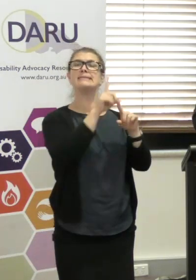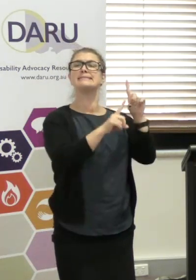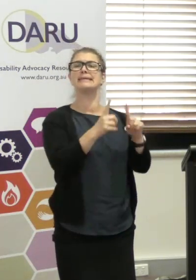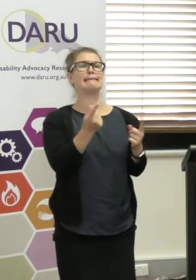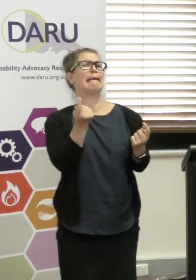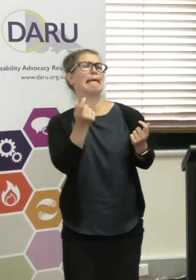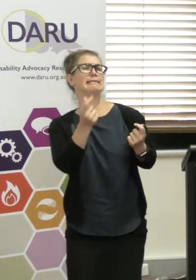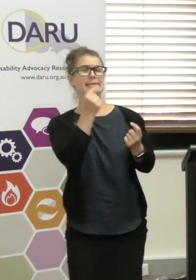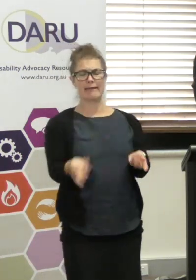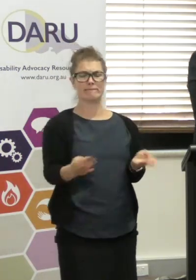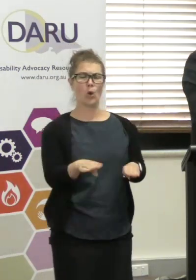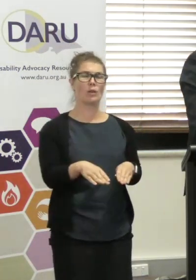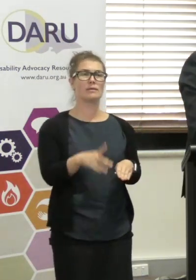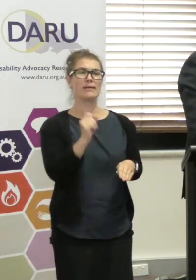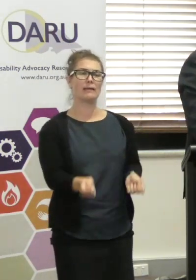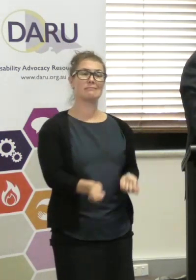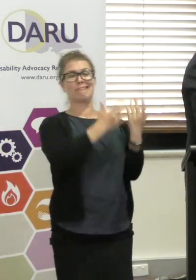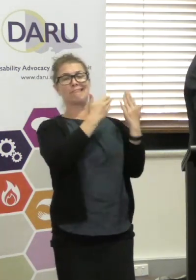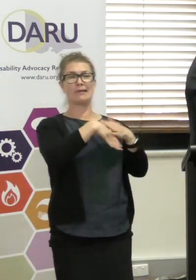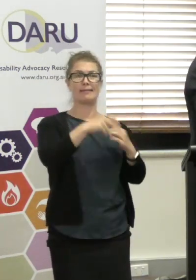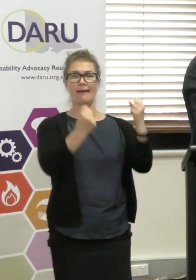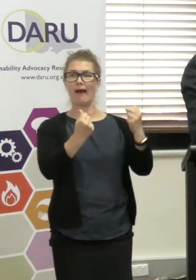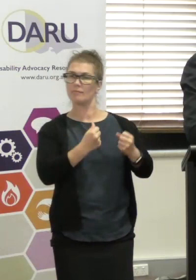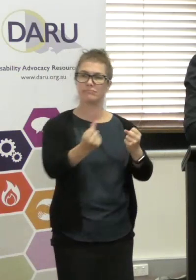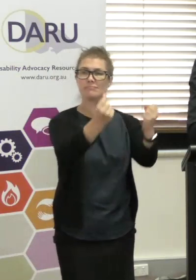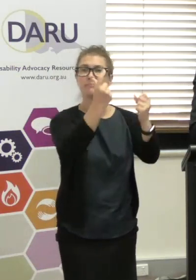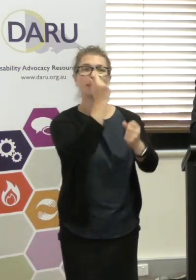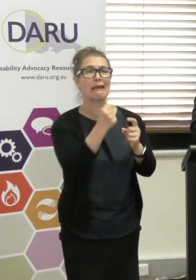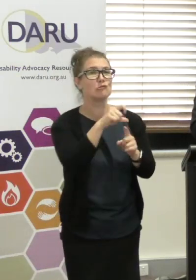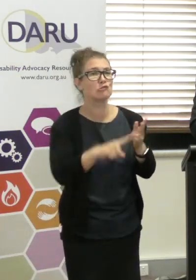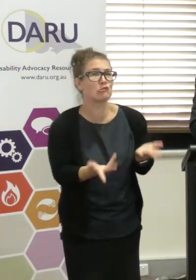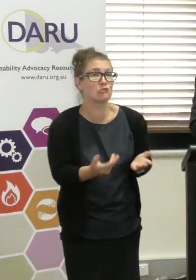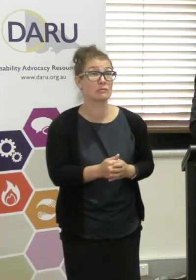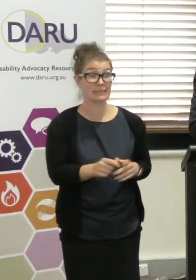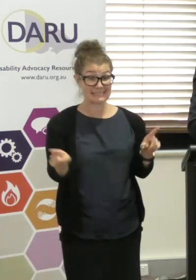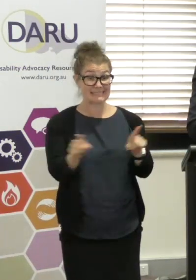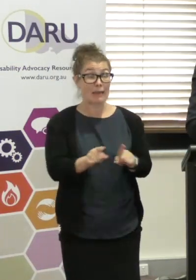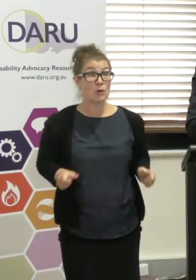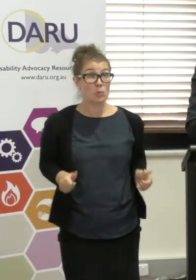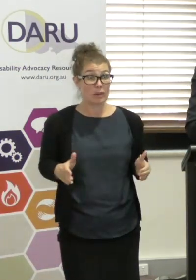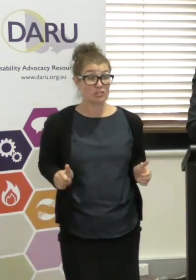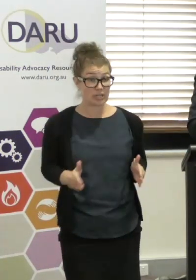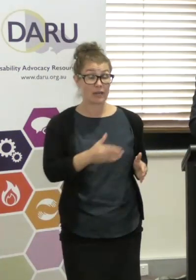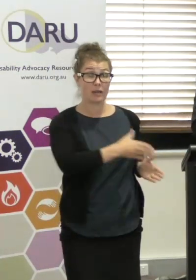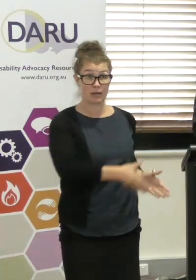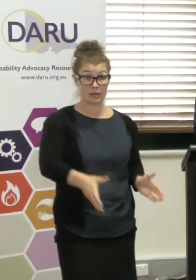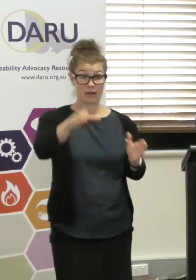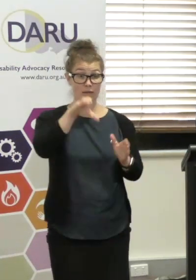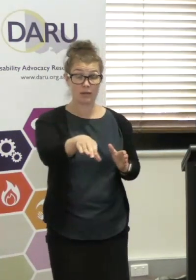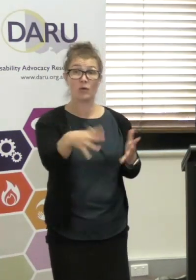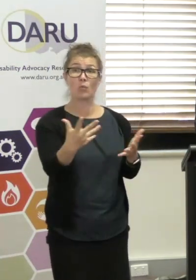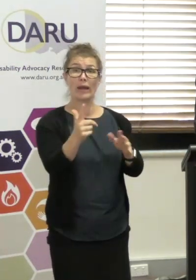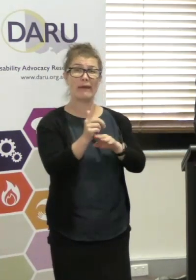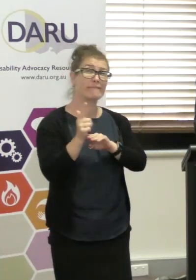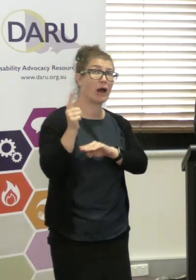up. You can chuck it in the back of your boot, off you go. You take that same wheelchair and you put it into a remote environment. So